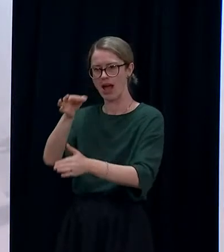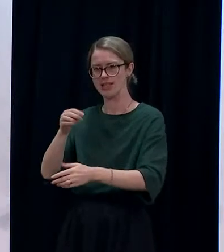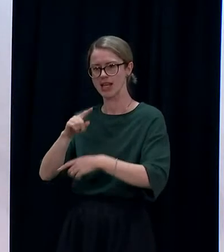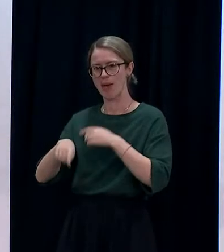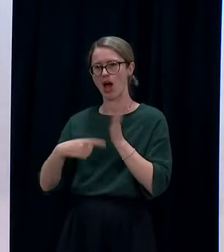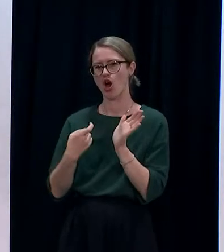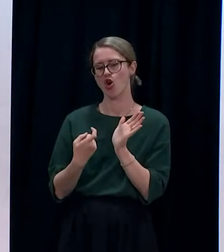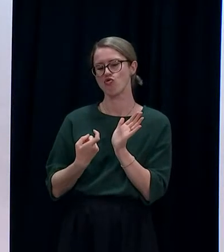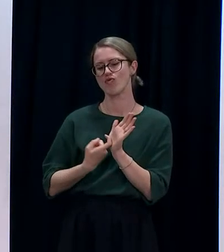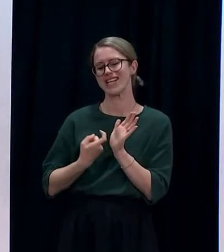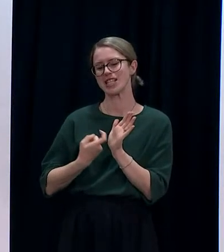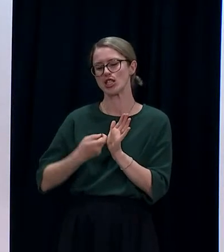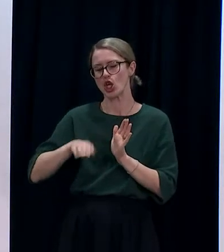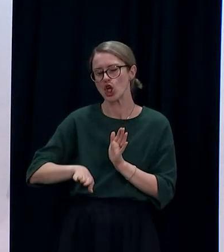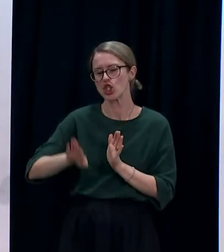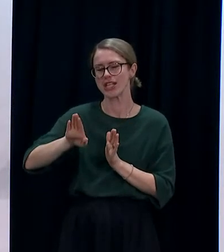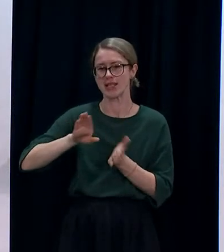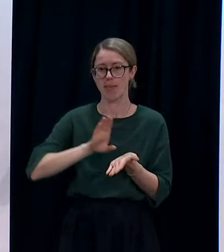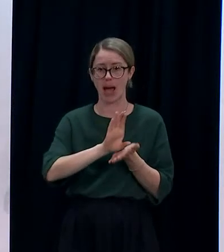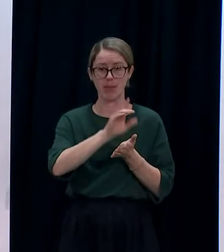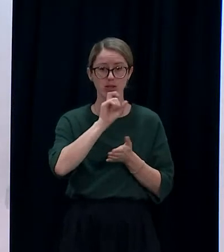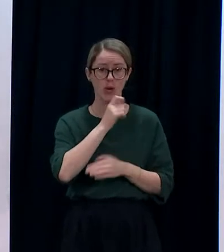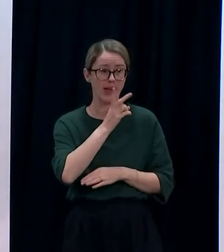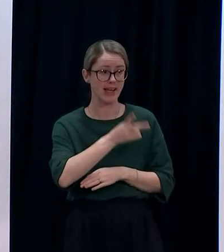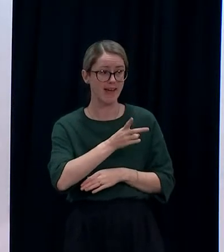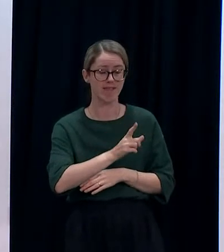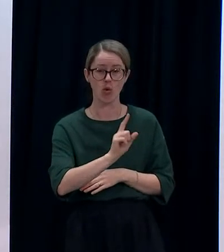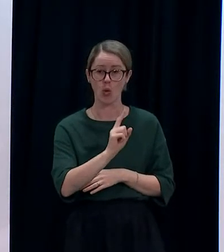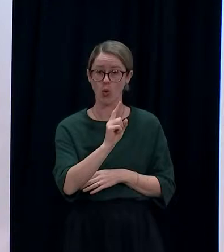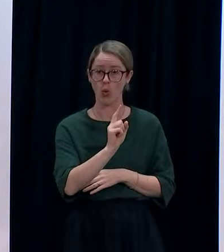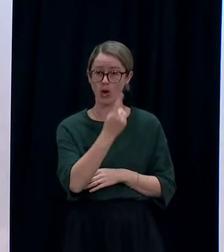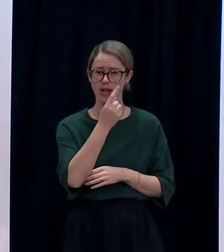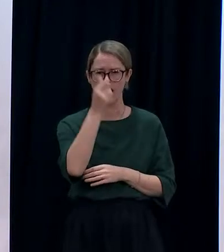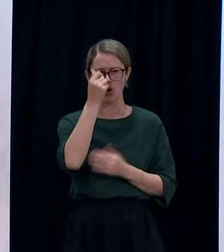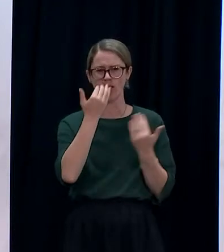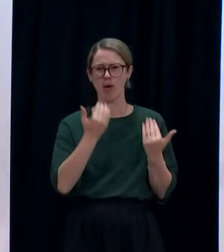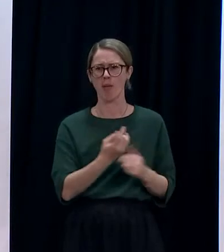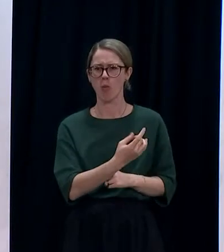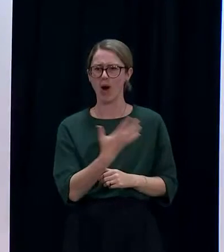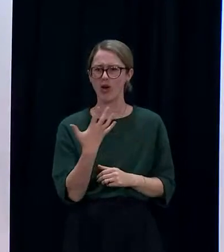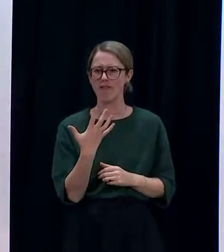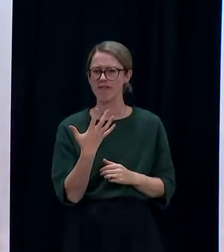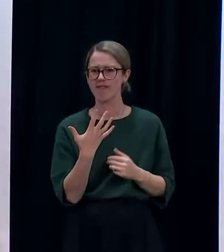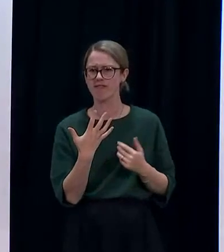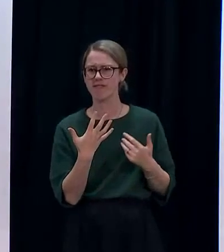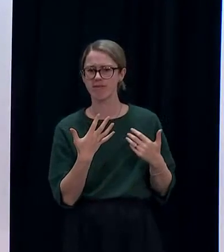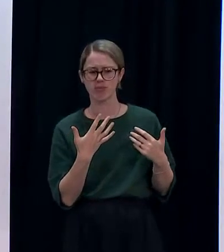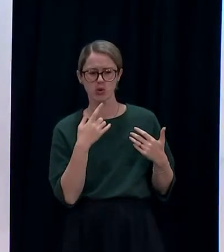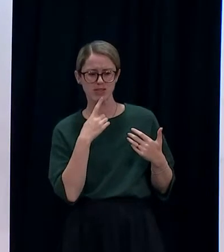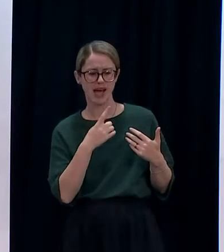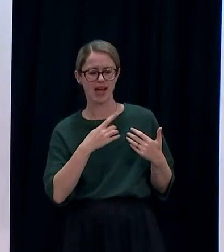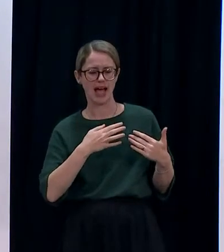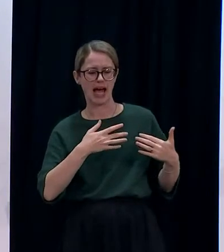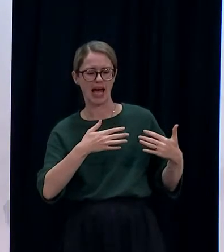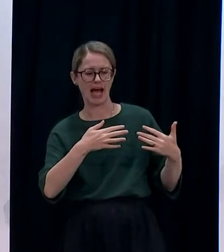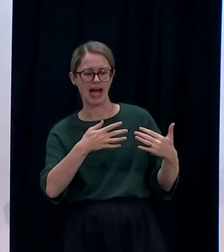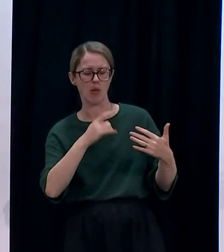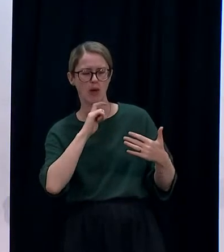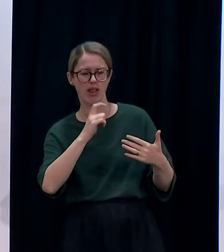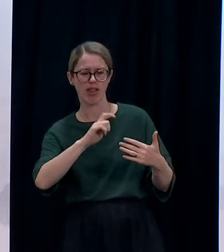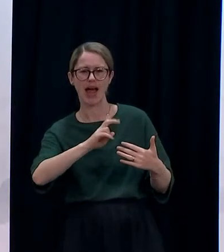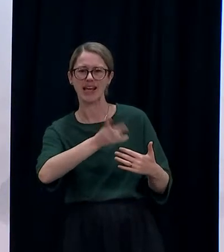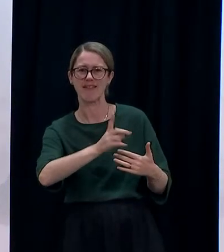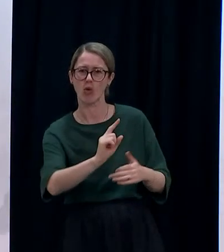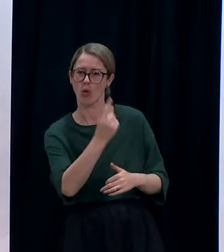consider doing that again for Auckland? So I know at the moment it's a one-off. Would you say, look, after whatever time, you now get that